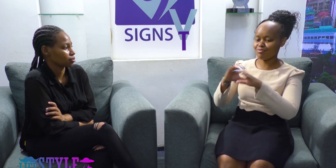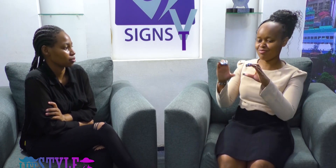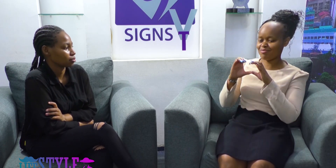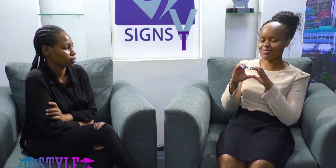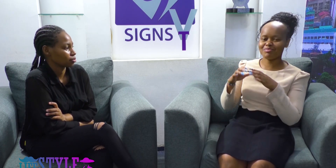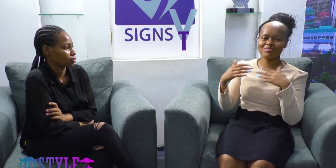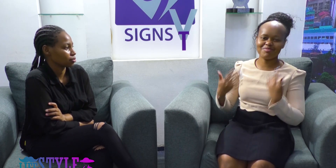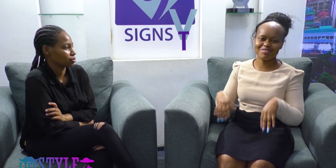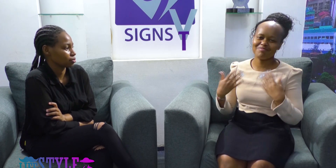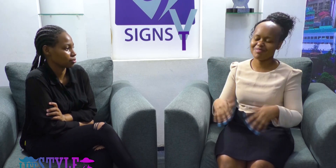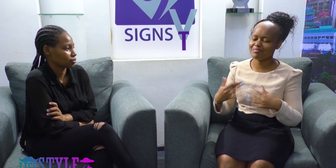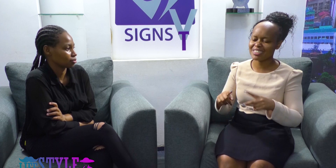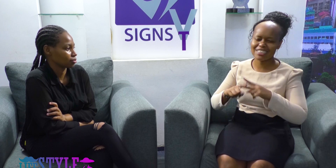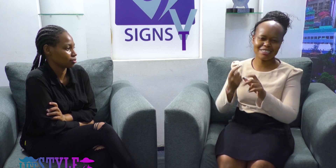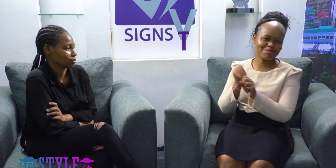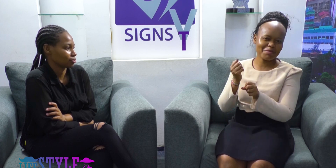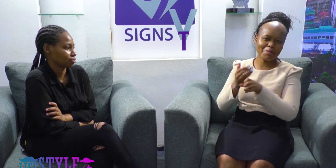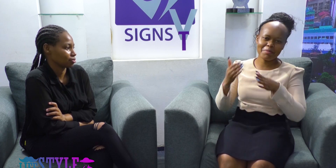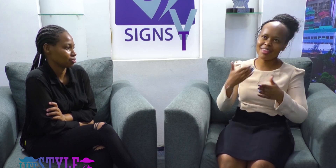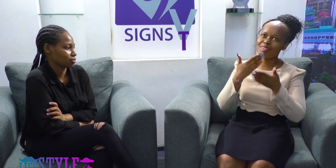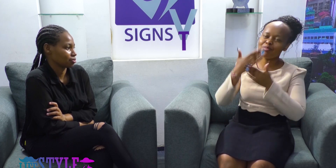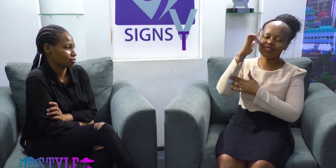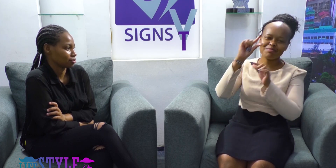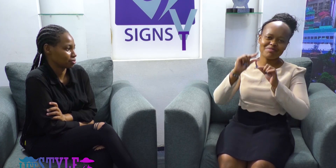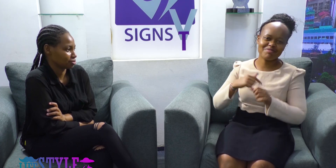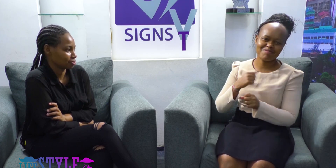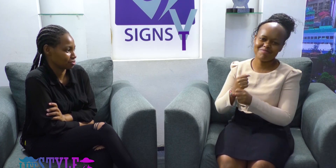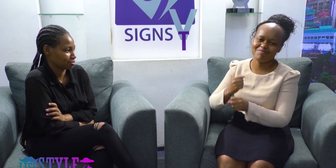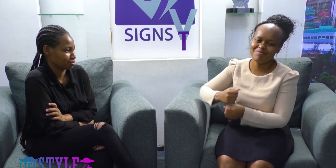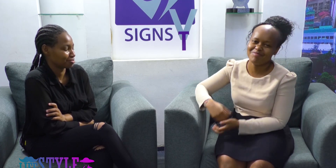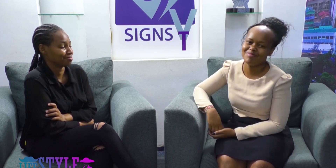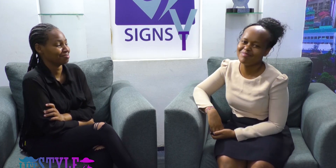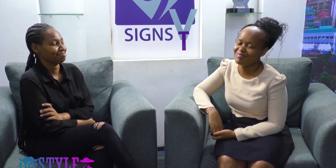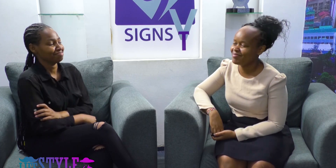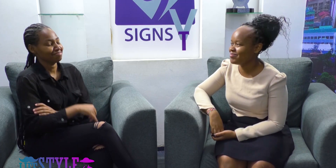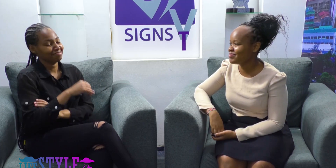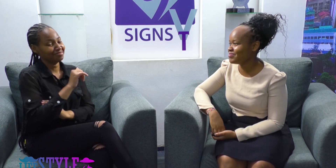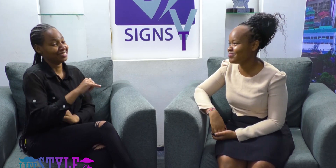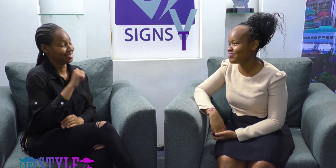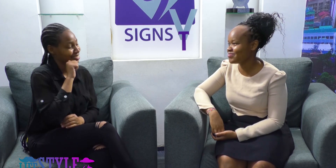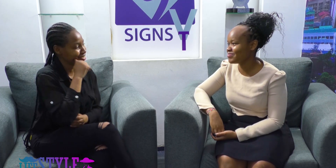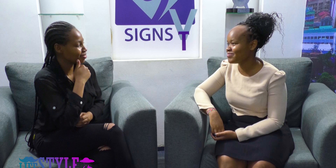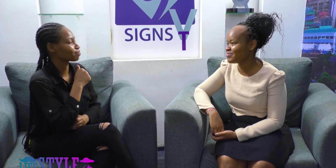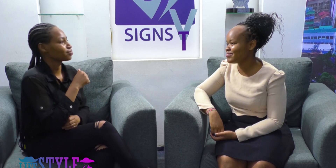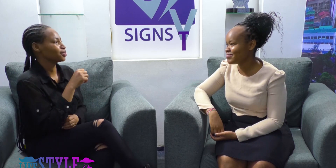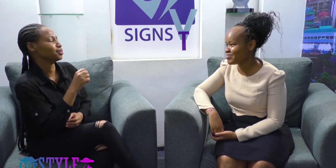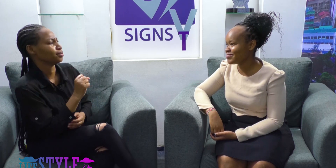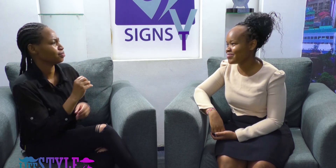artwork until the time I went for the media training, and I thank God for the opportunity. That is